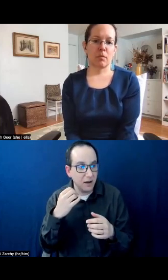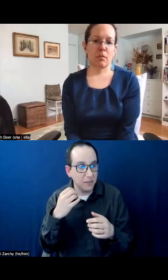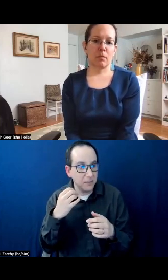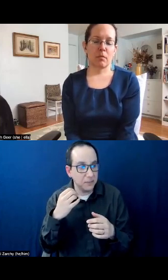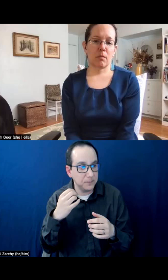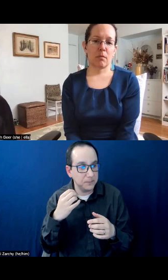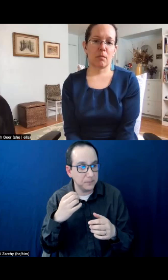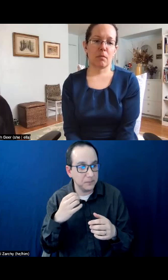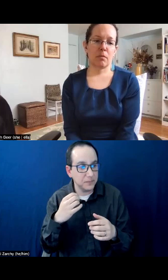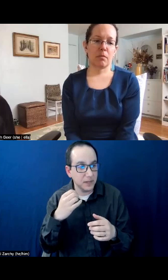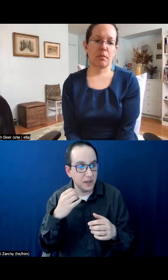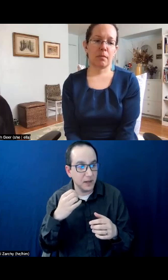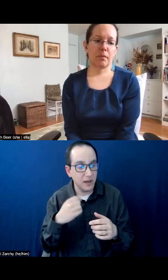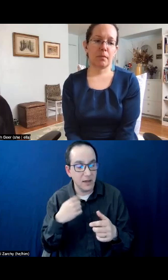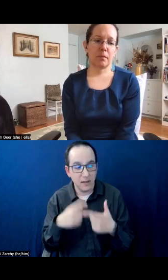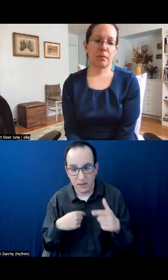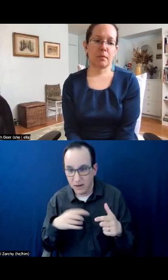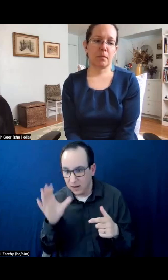in therapy.